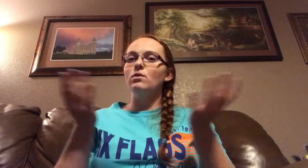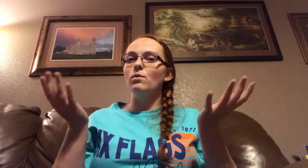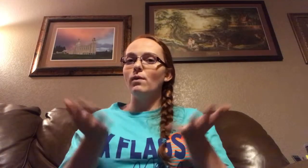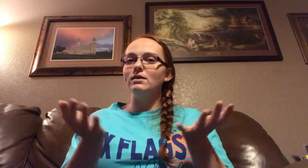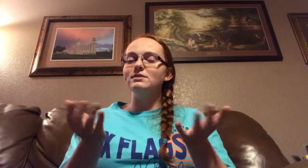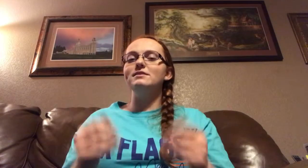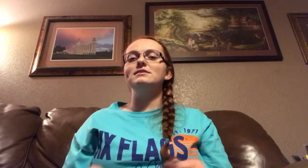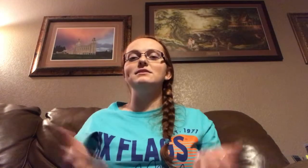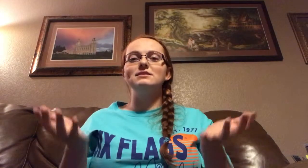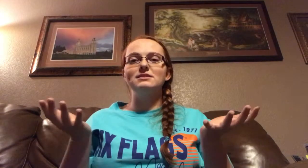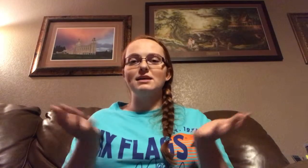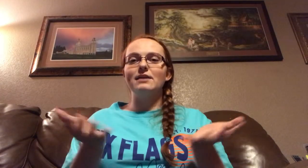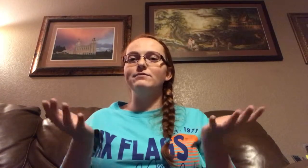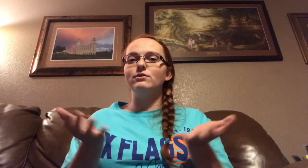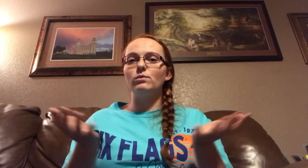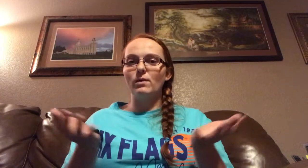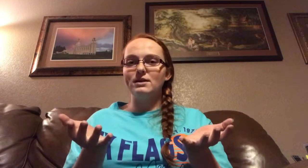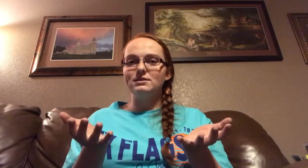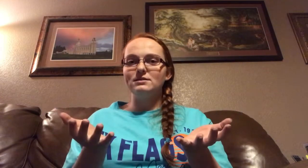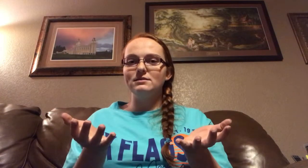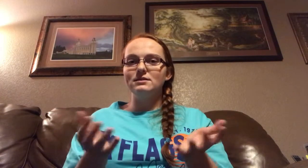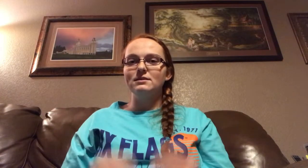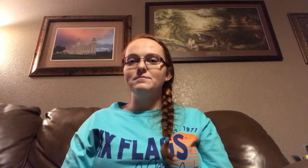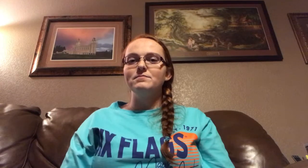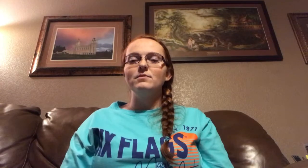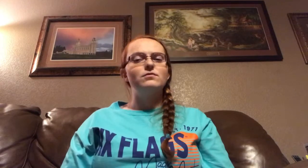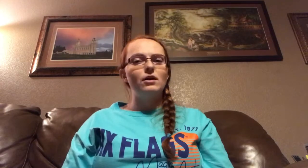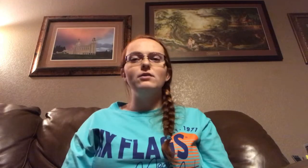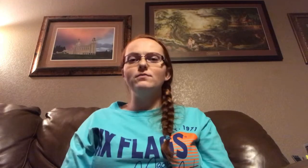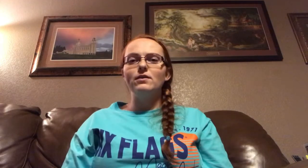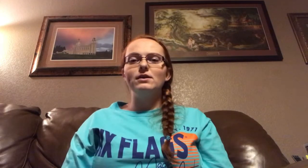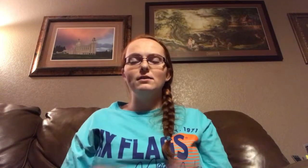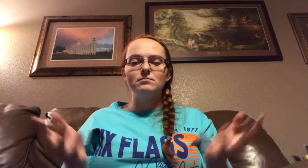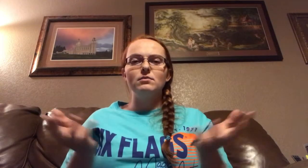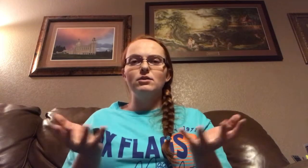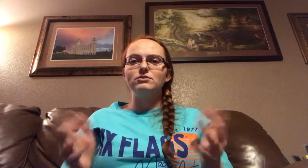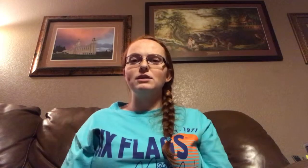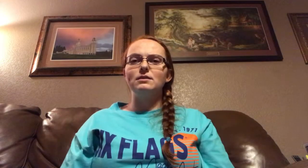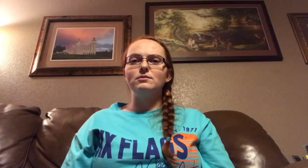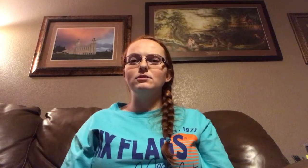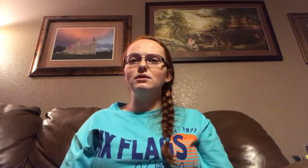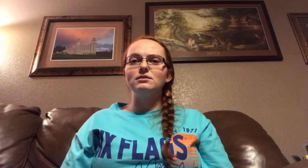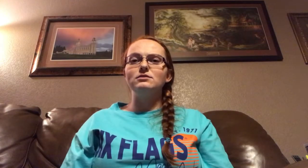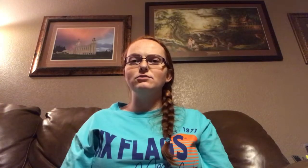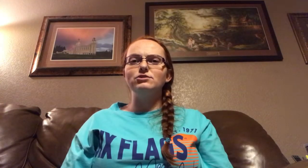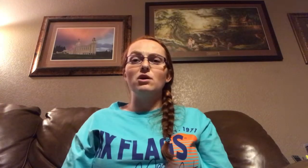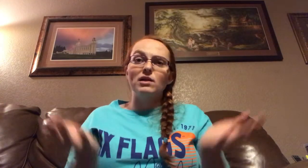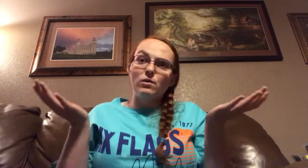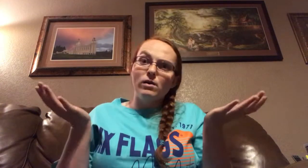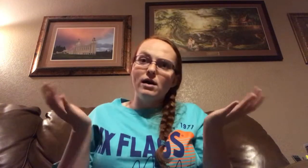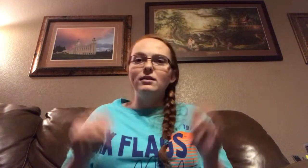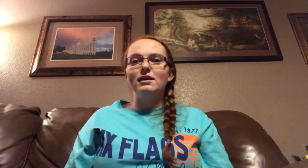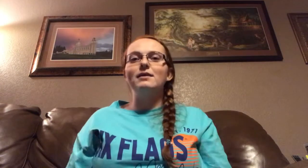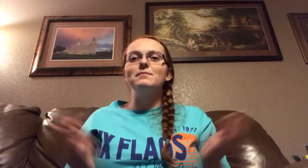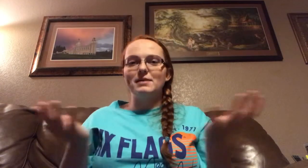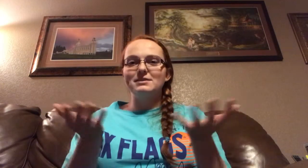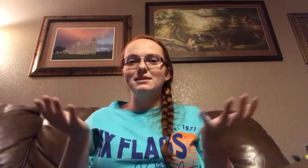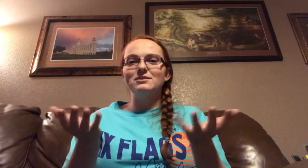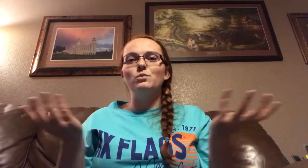what. This is the sign for what. Very, very understandable, because don't you go like what? Like, it makes sense.